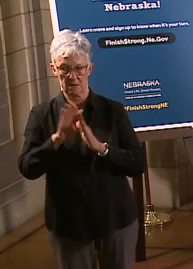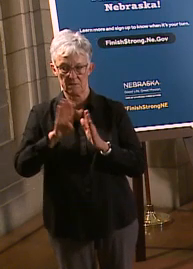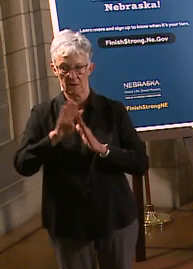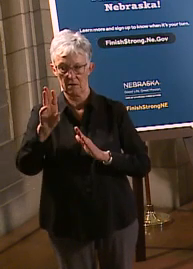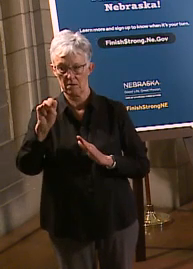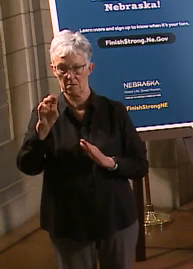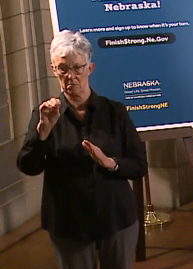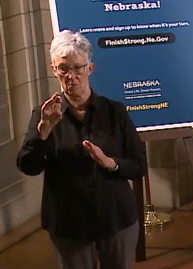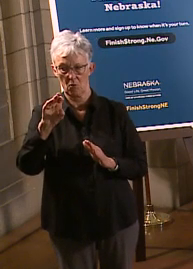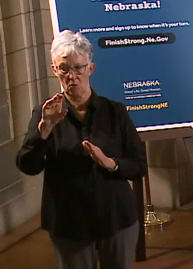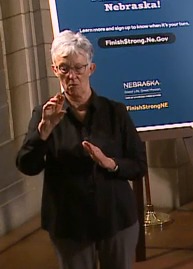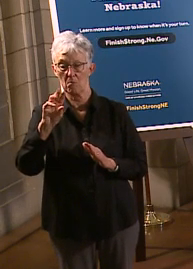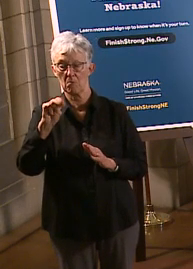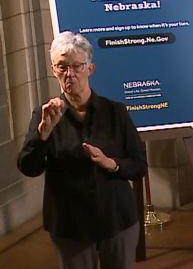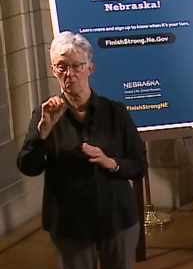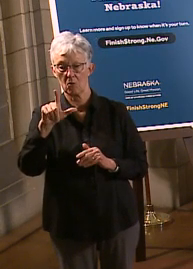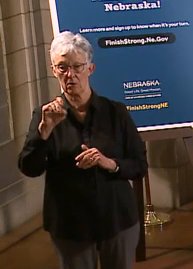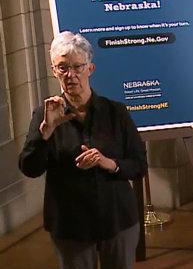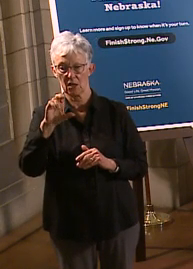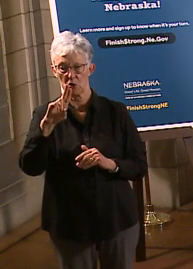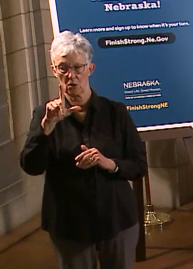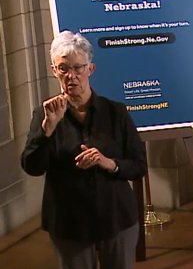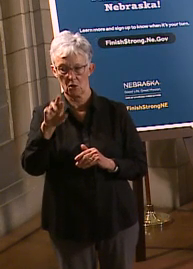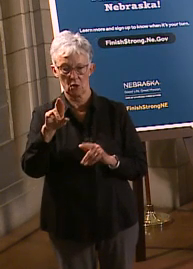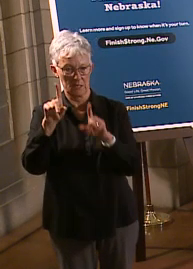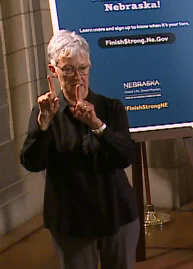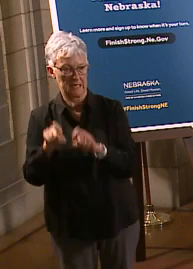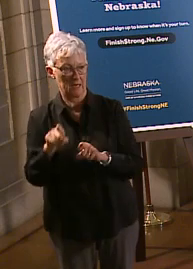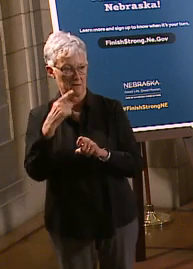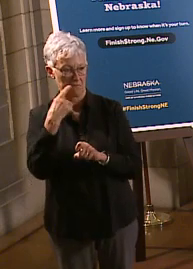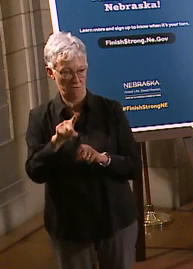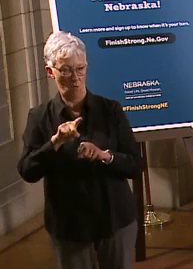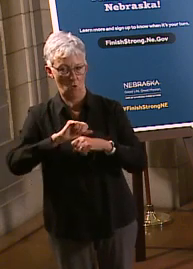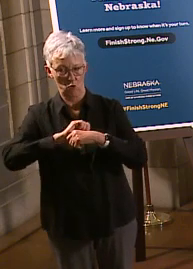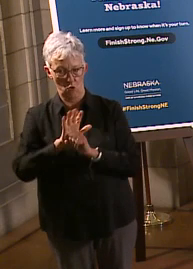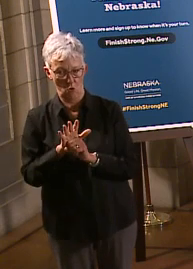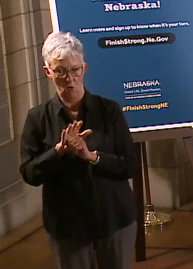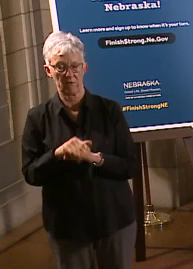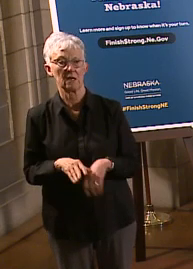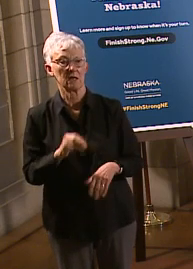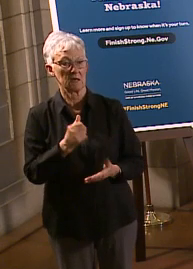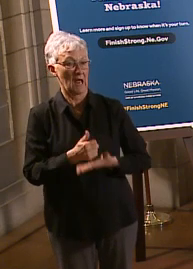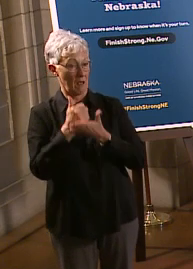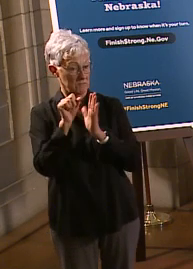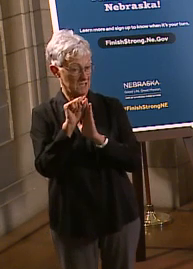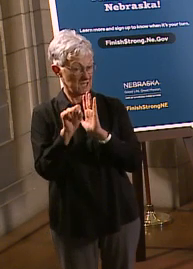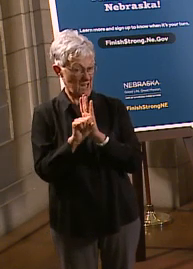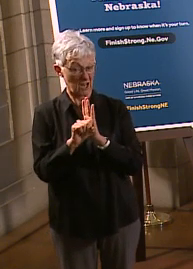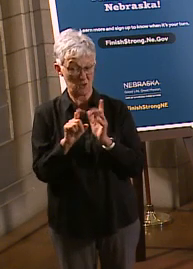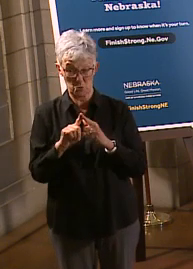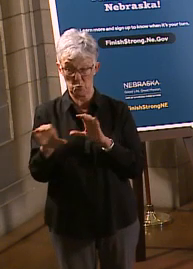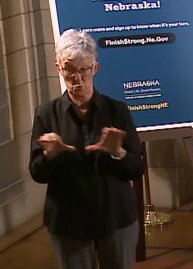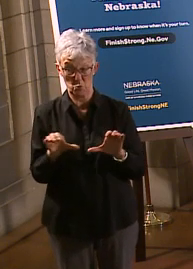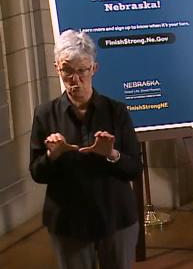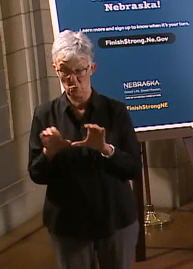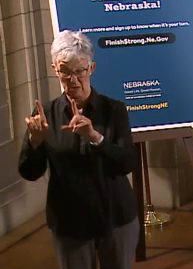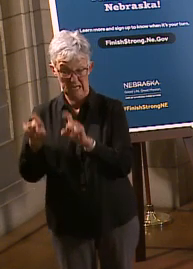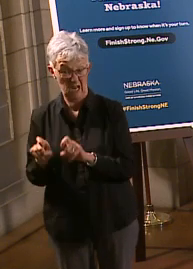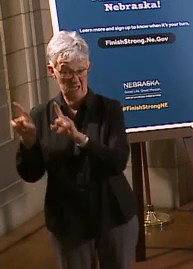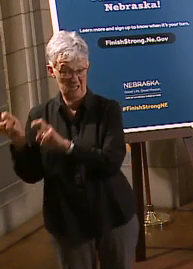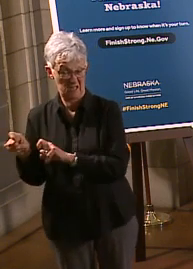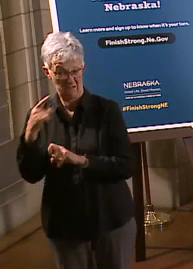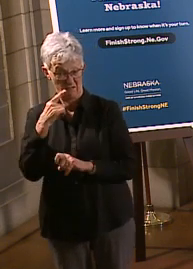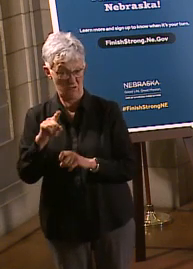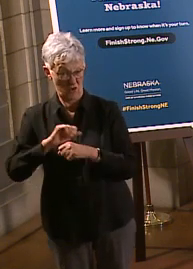we're helping states around the country do testing there. And we were one of the first 2 companies to